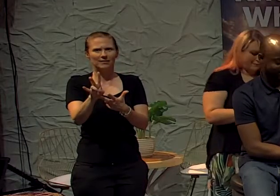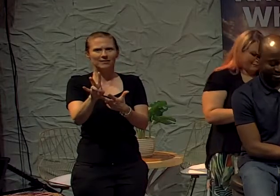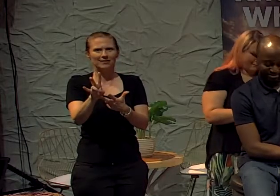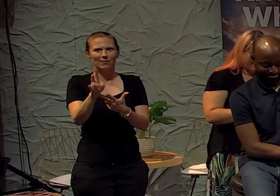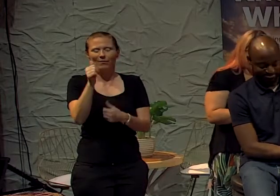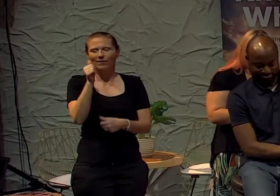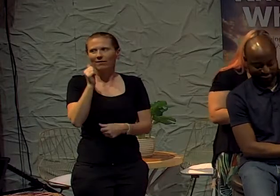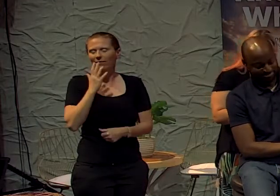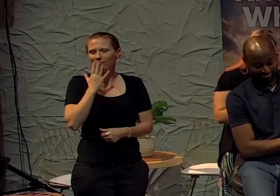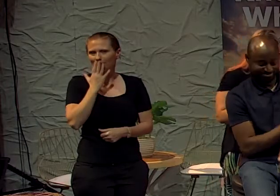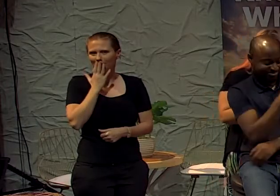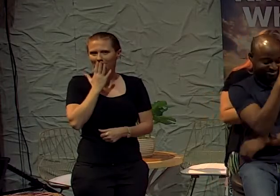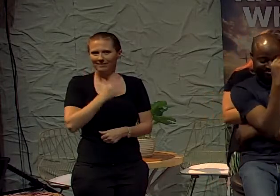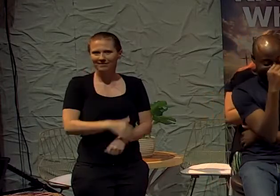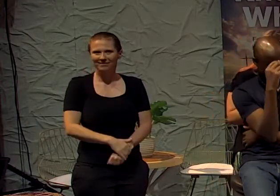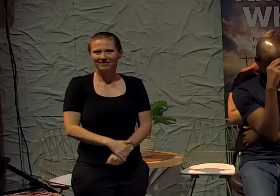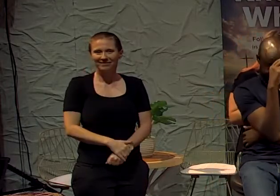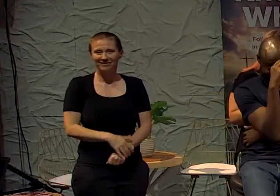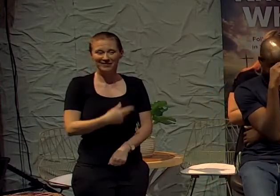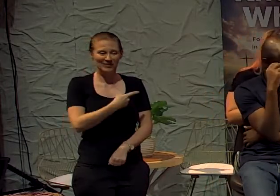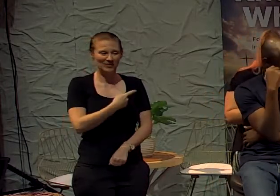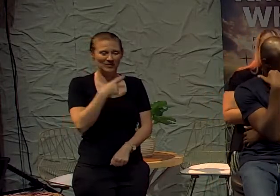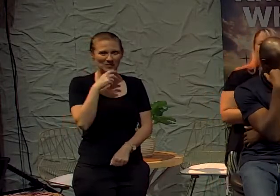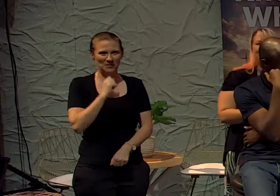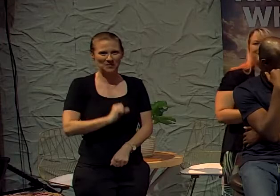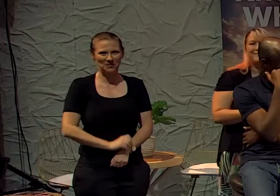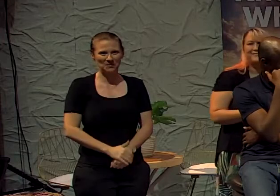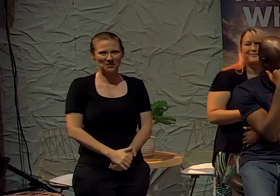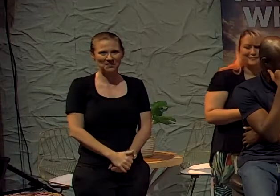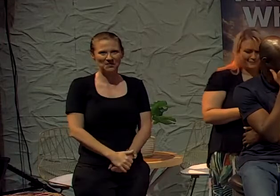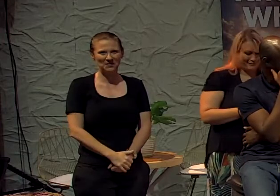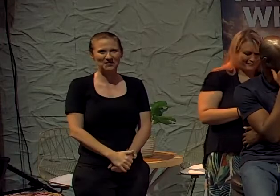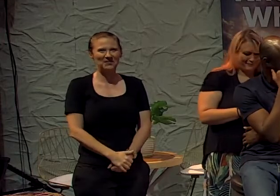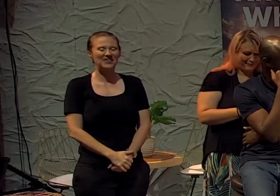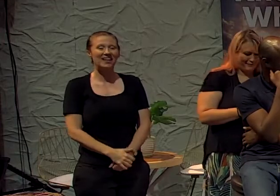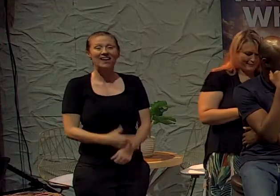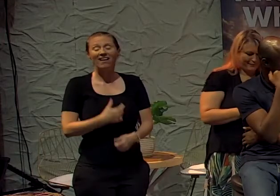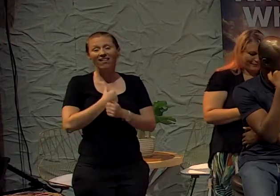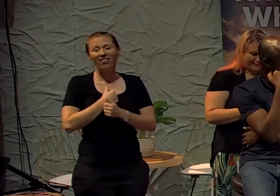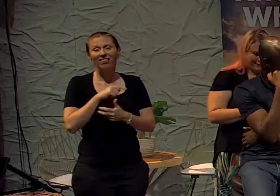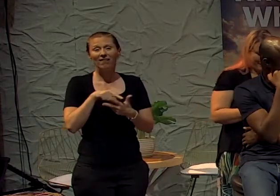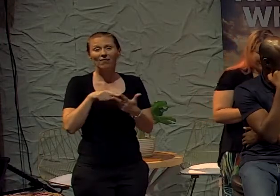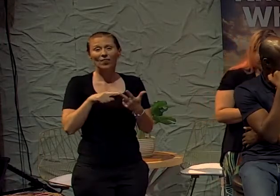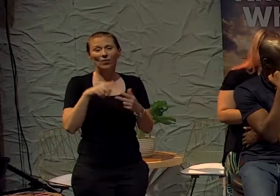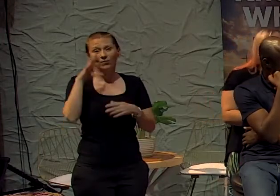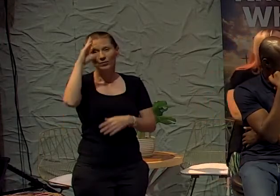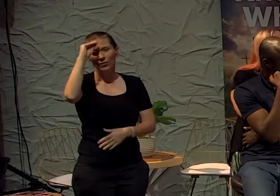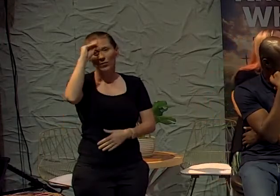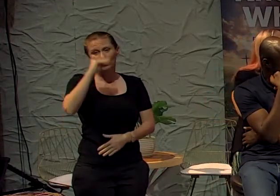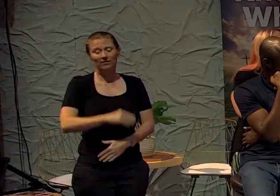gosh. We're real old. But I love those boys.